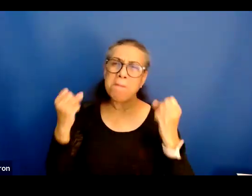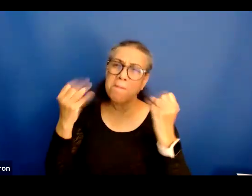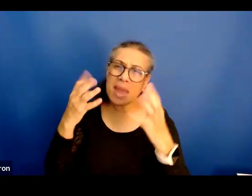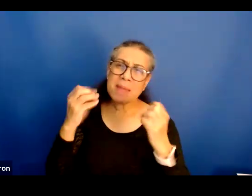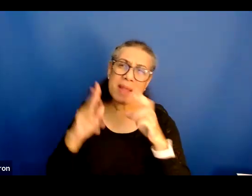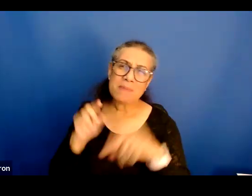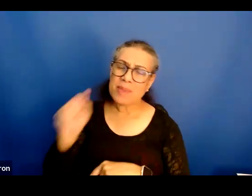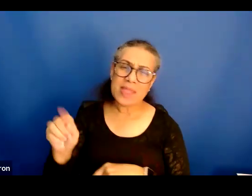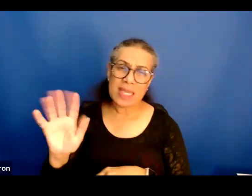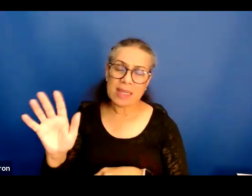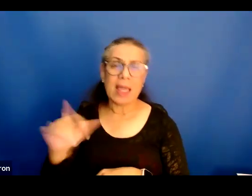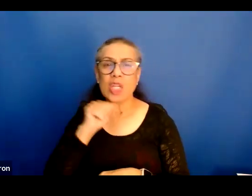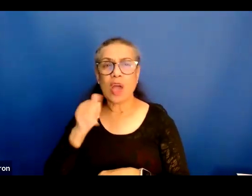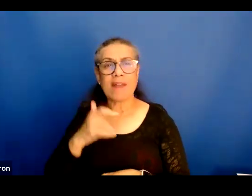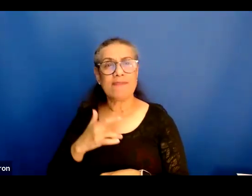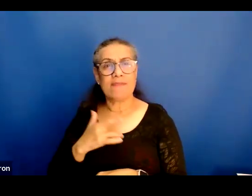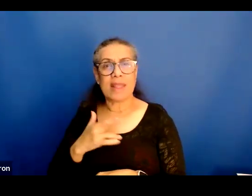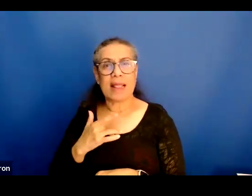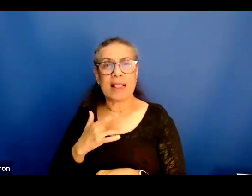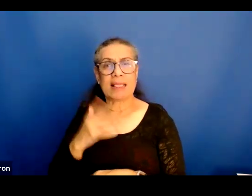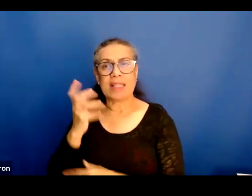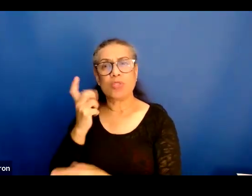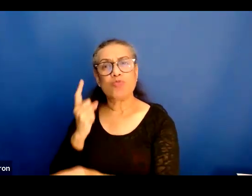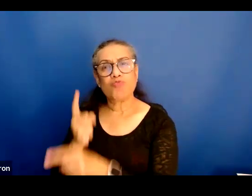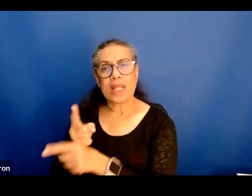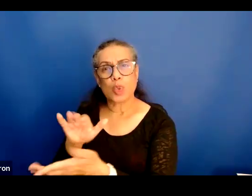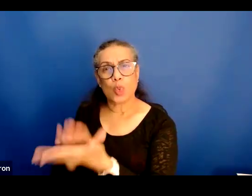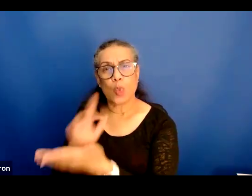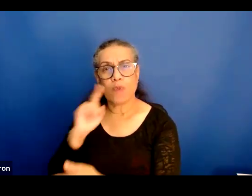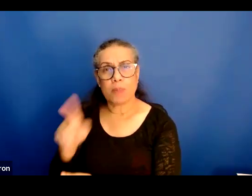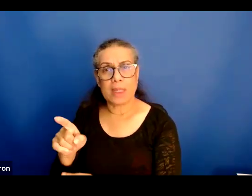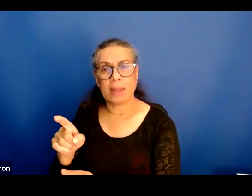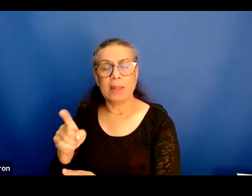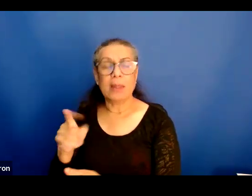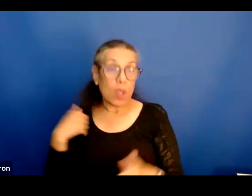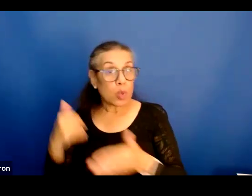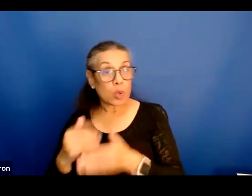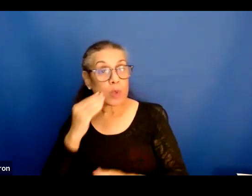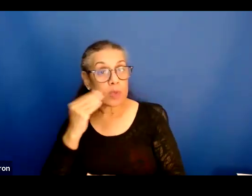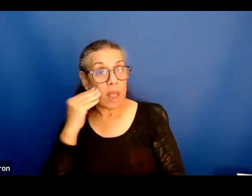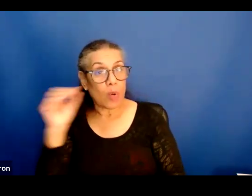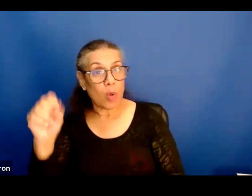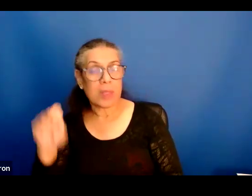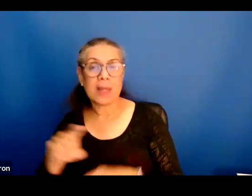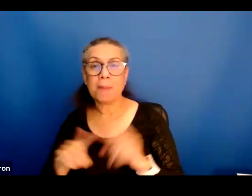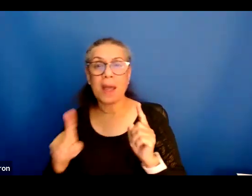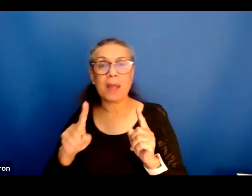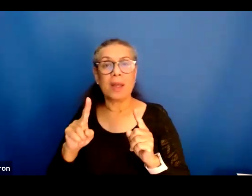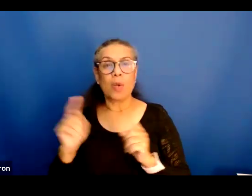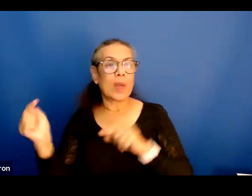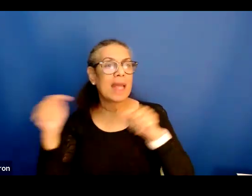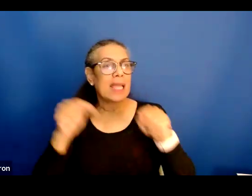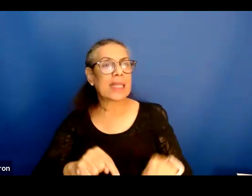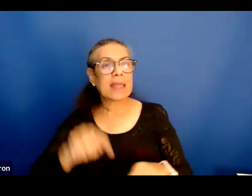people. I didn't feel like it felt right to me, even though it was close to my house. But when I visit CASH, I